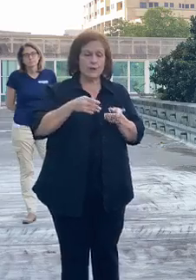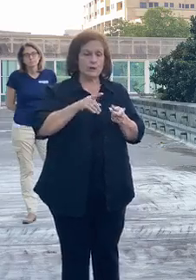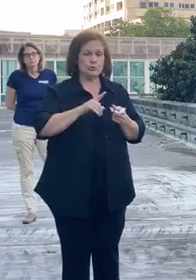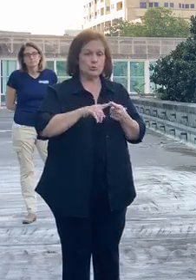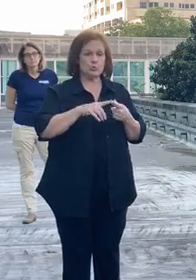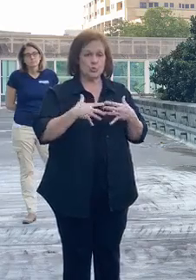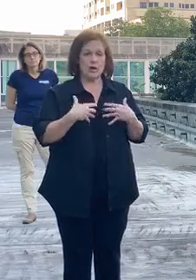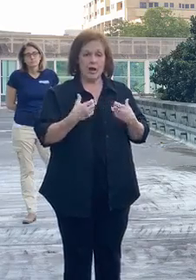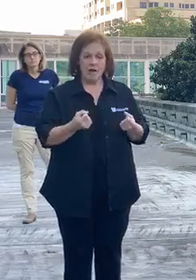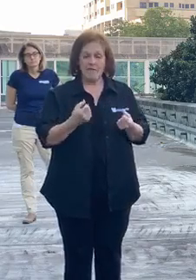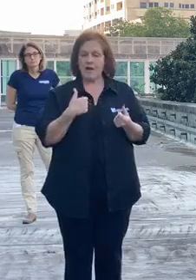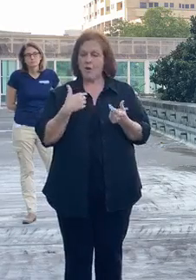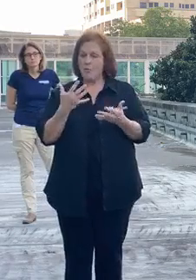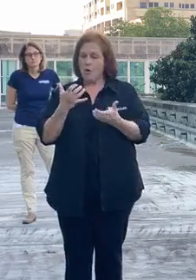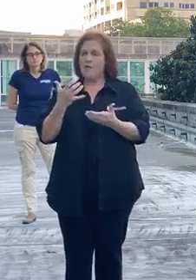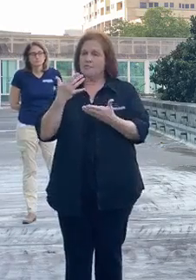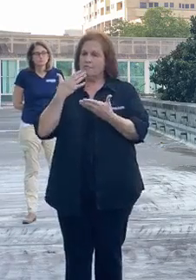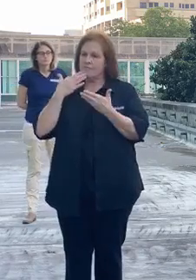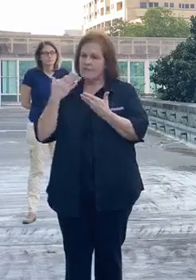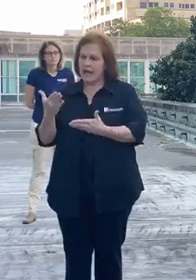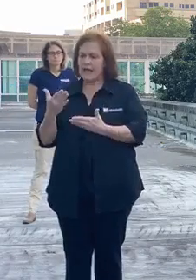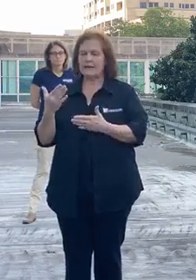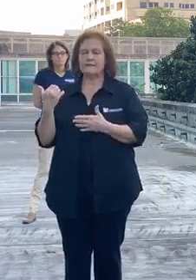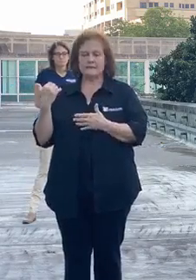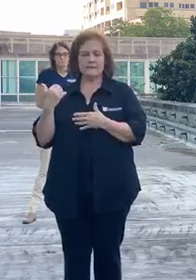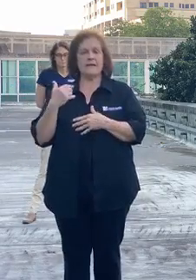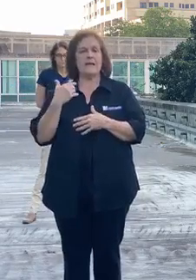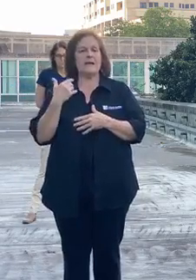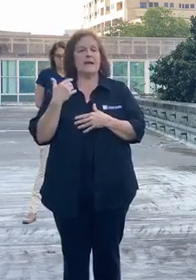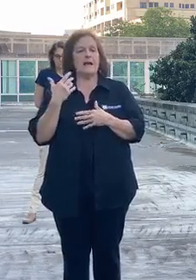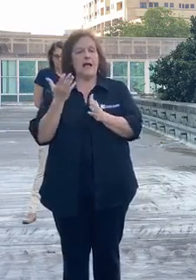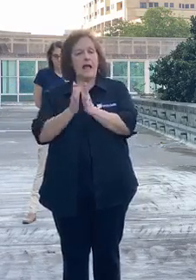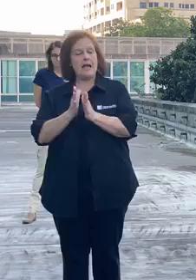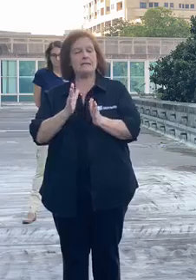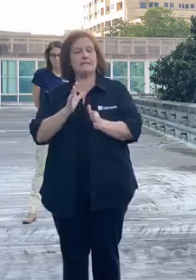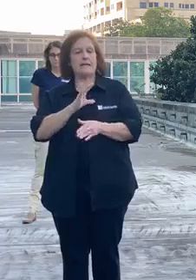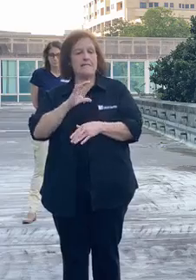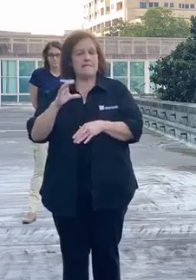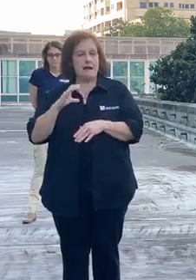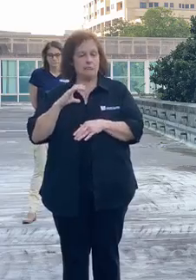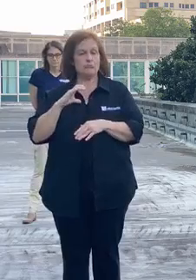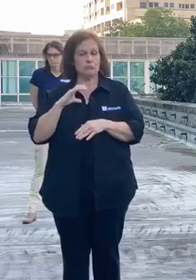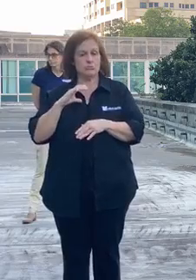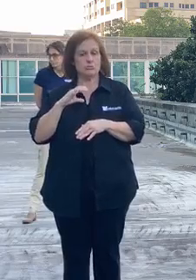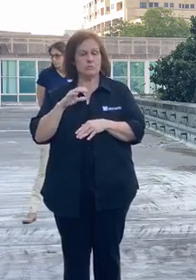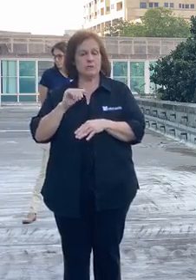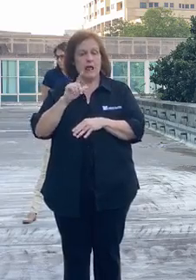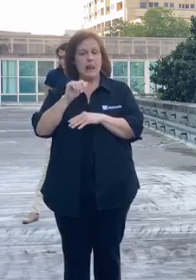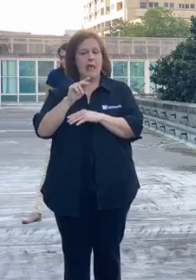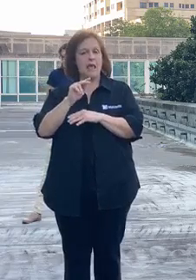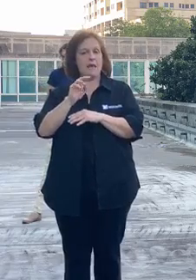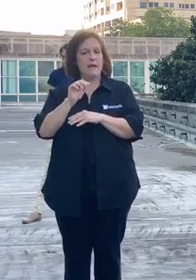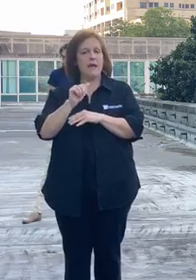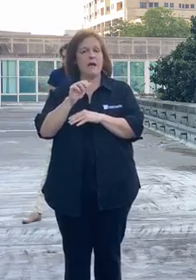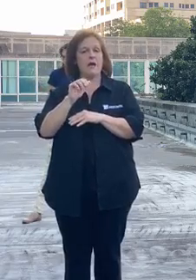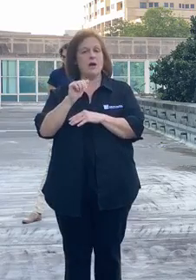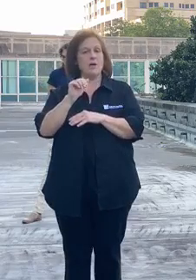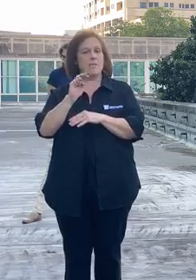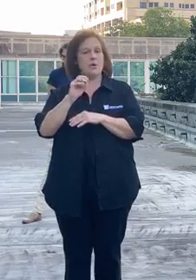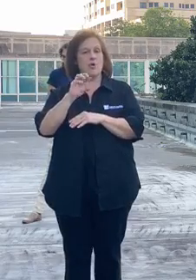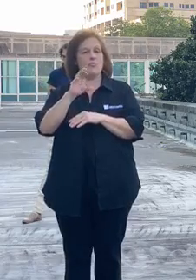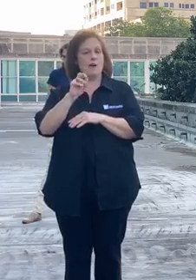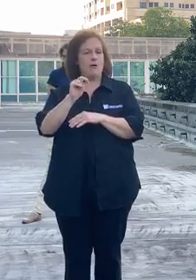the New Orleans City Council, and I'll ask our Council President, Helena Moreno, to come forth at this time.